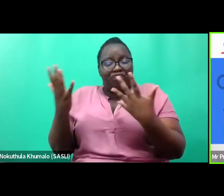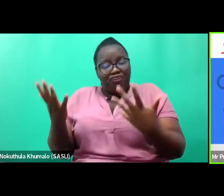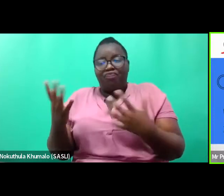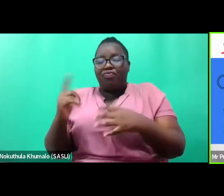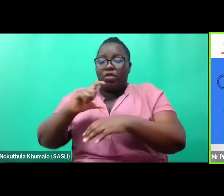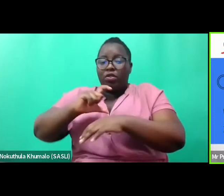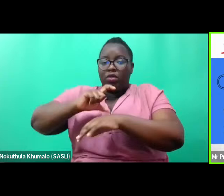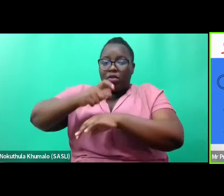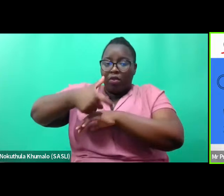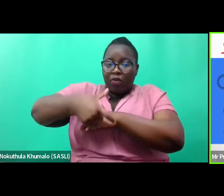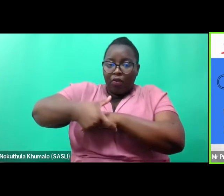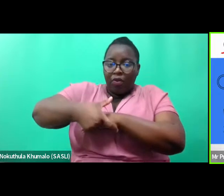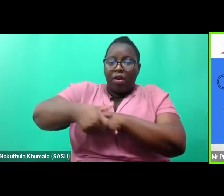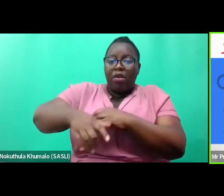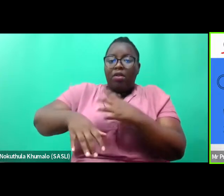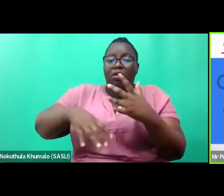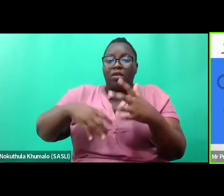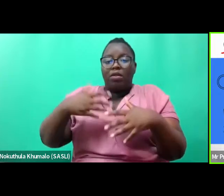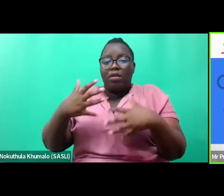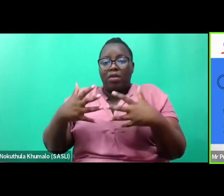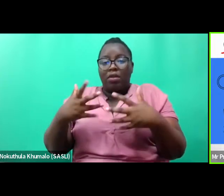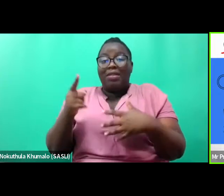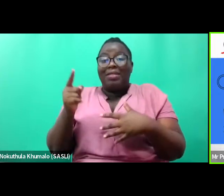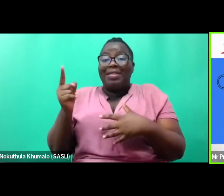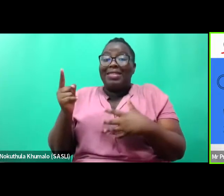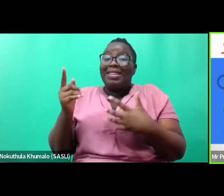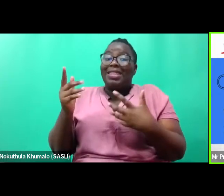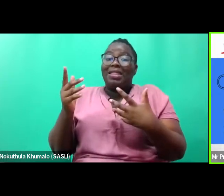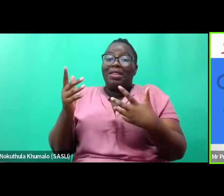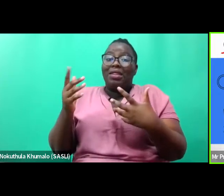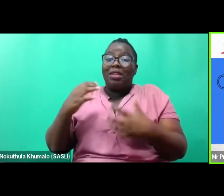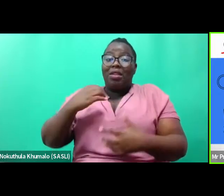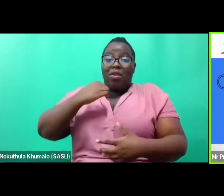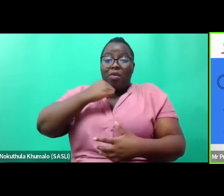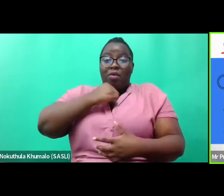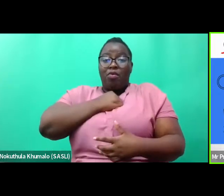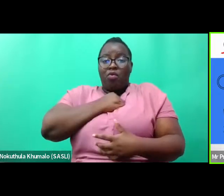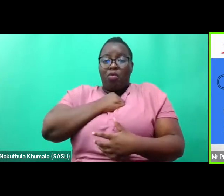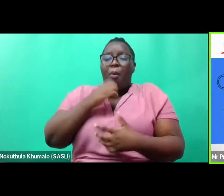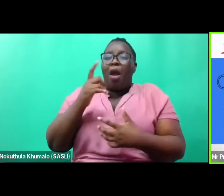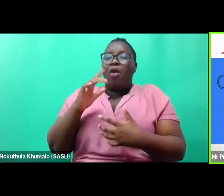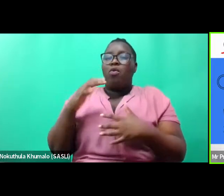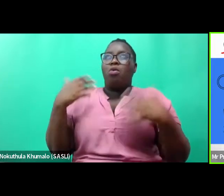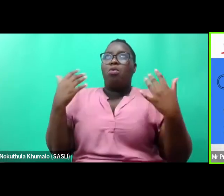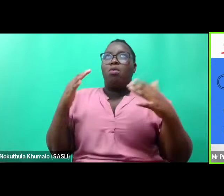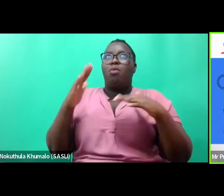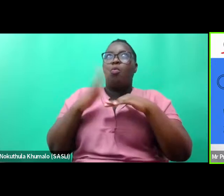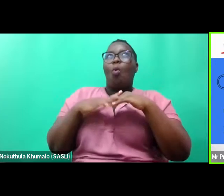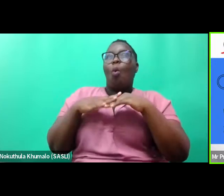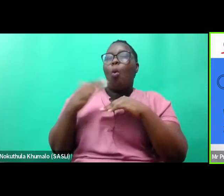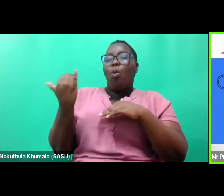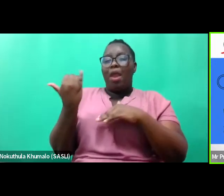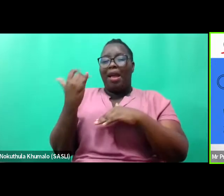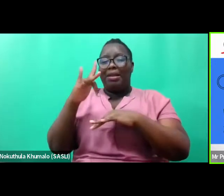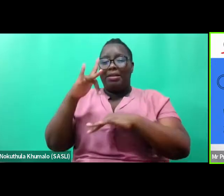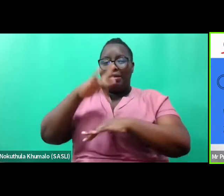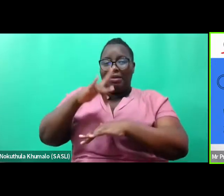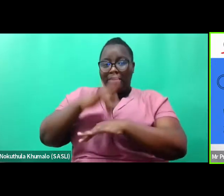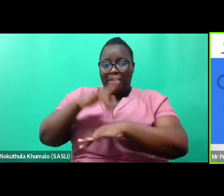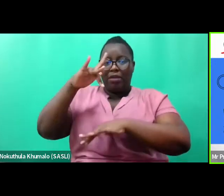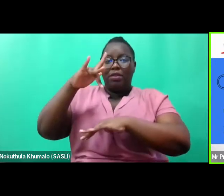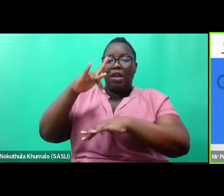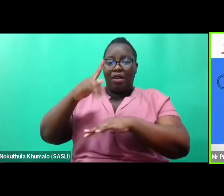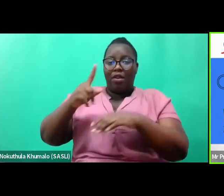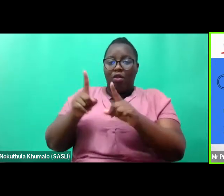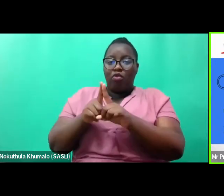I was some sort of super genius, but the fact is mine was more sensory. A lot of the times during the conference,